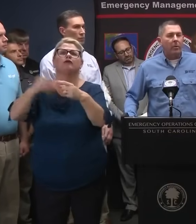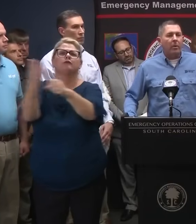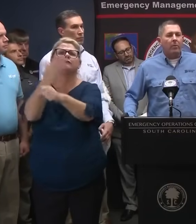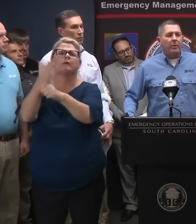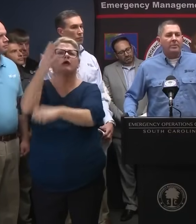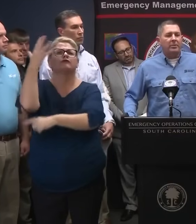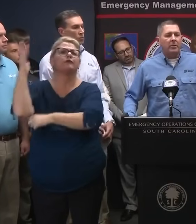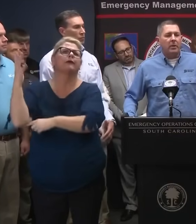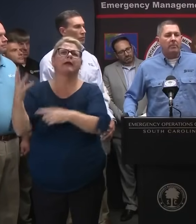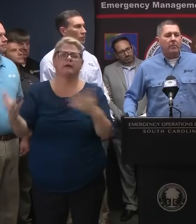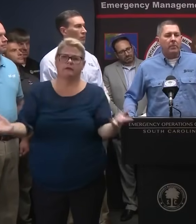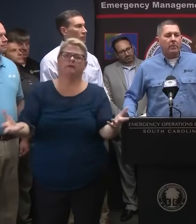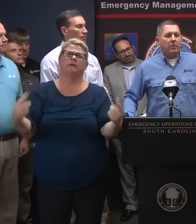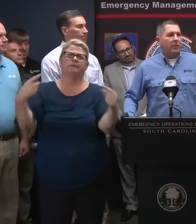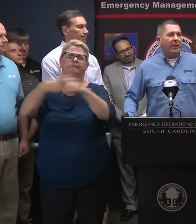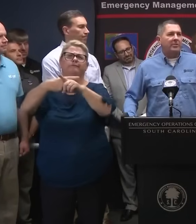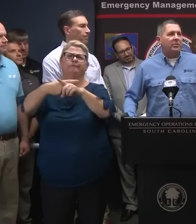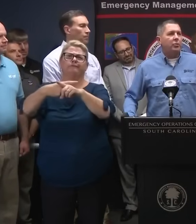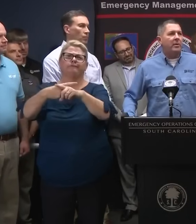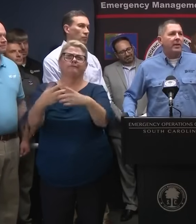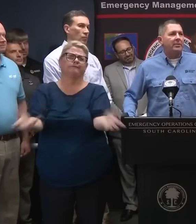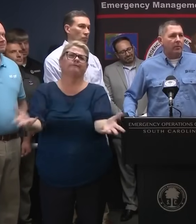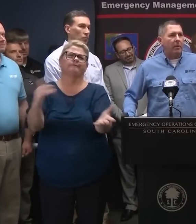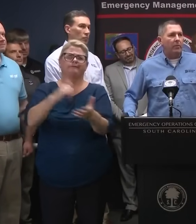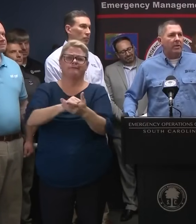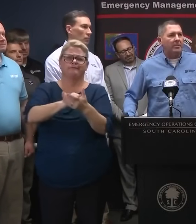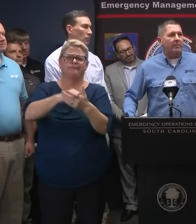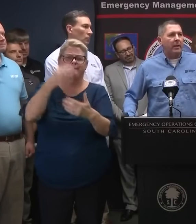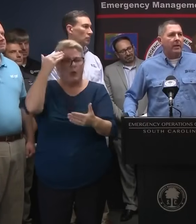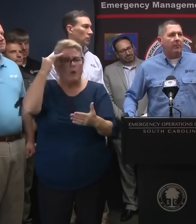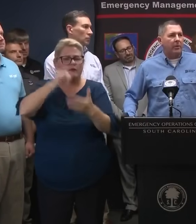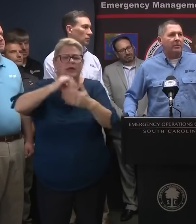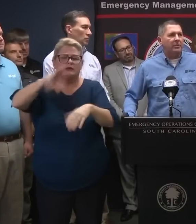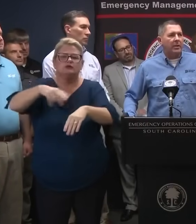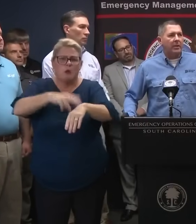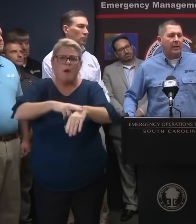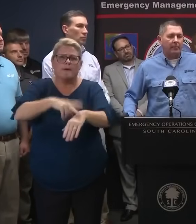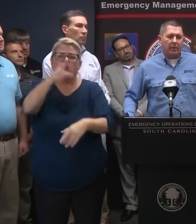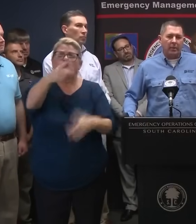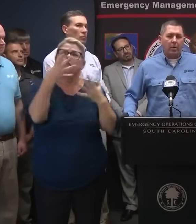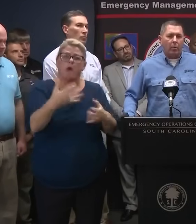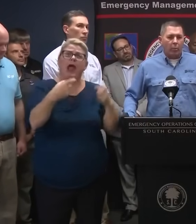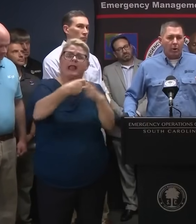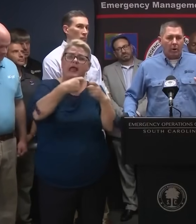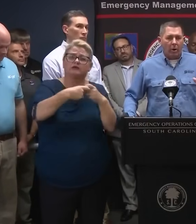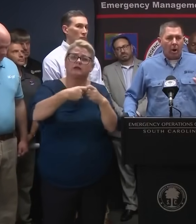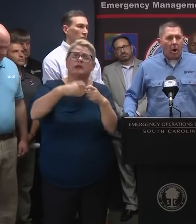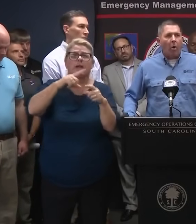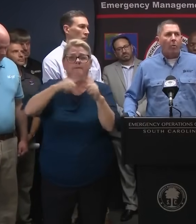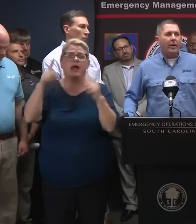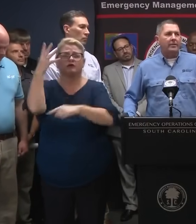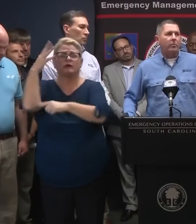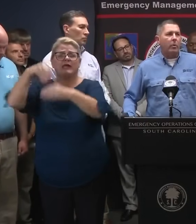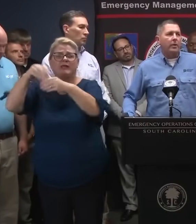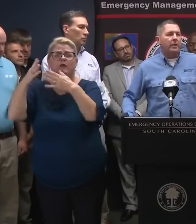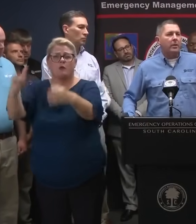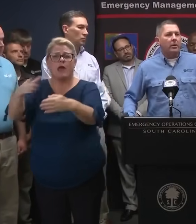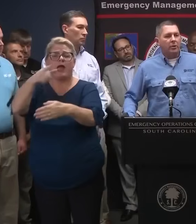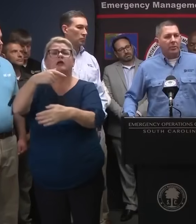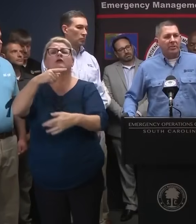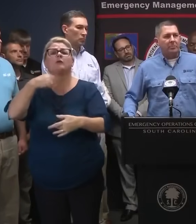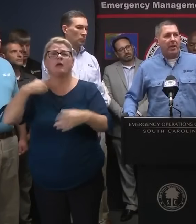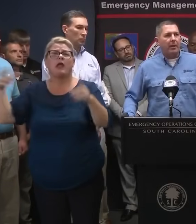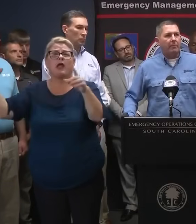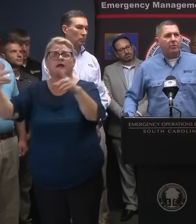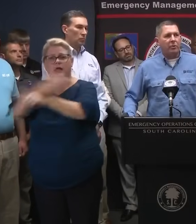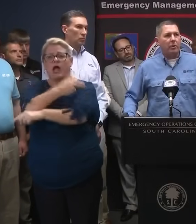So we just, that's just human nature, and we accept that, and we understand that, but we're always working